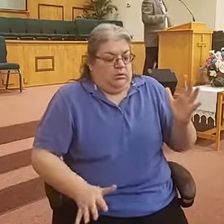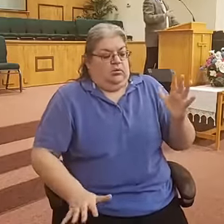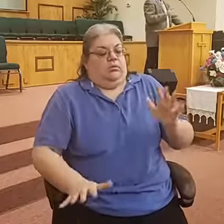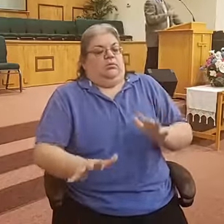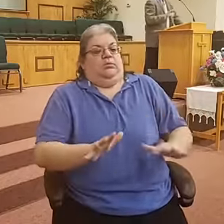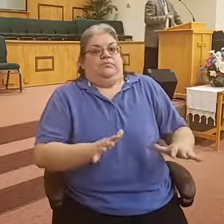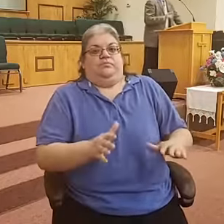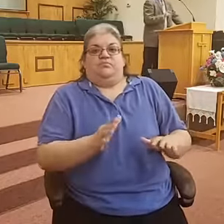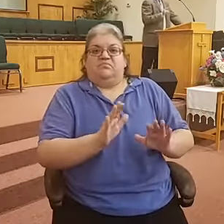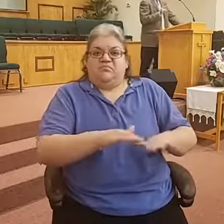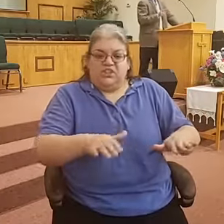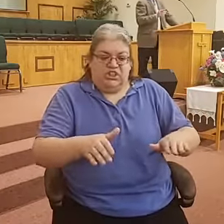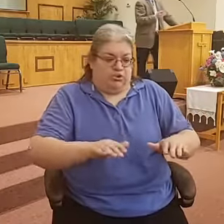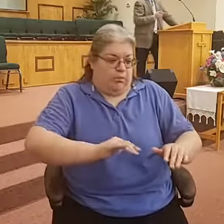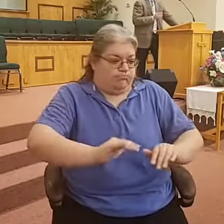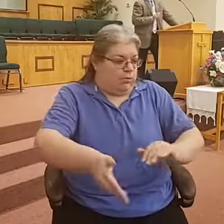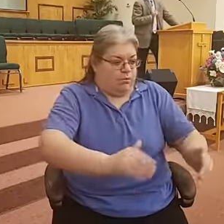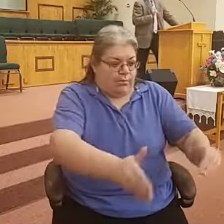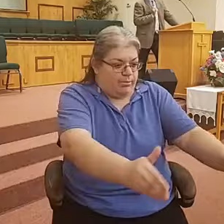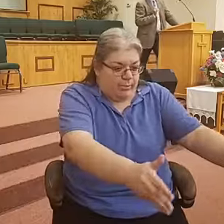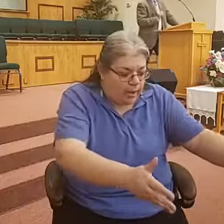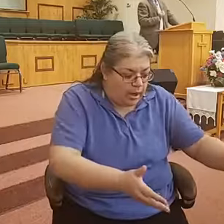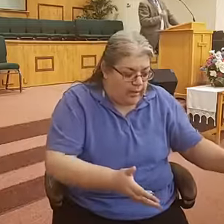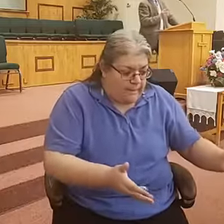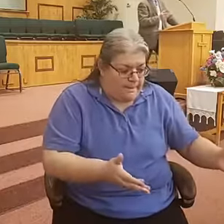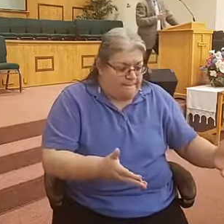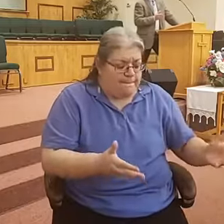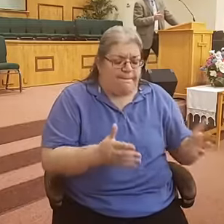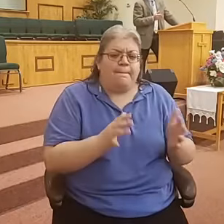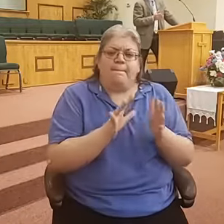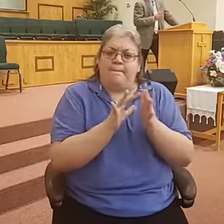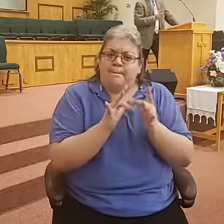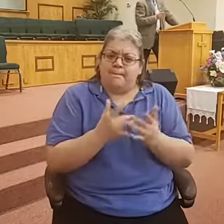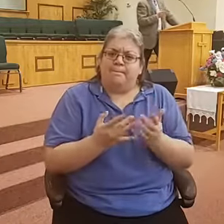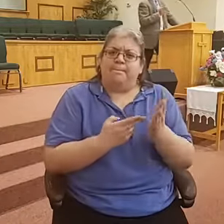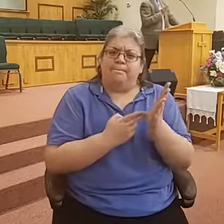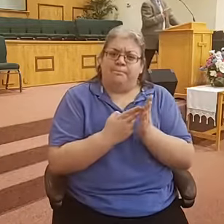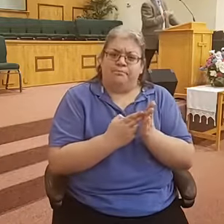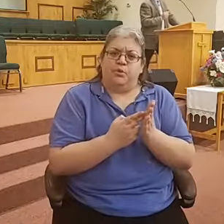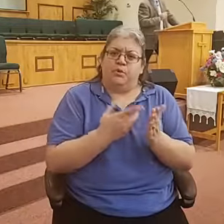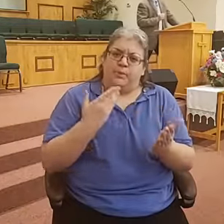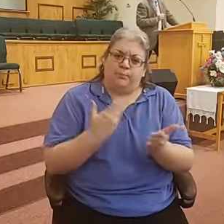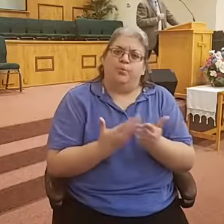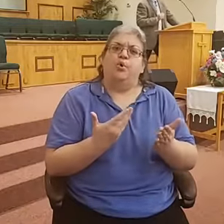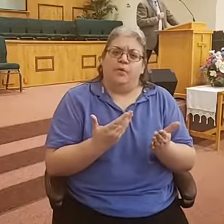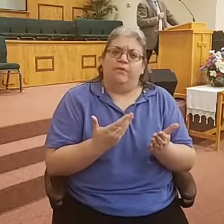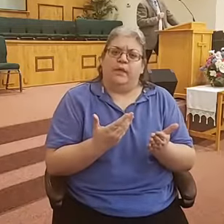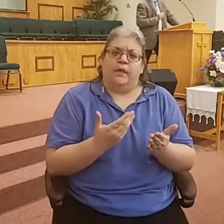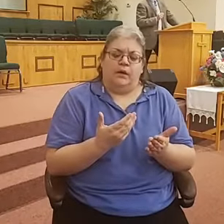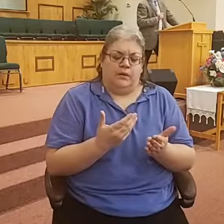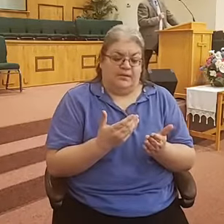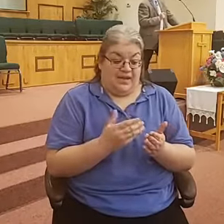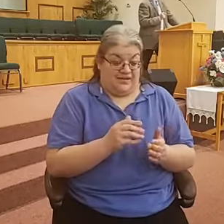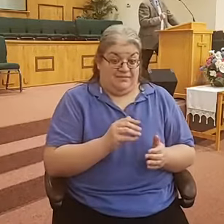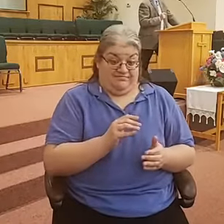his children, there is biblical truth and proof that his children were with God.